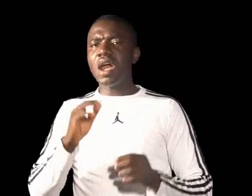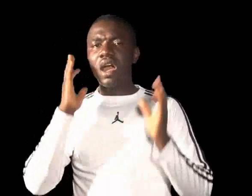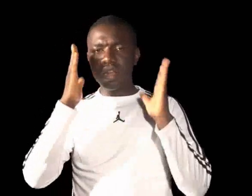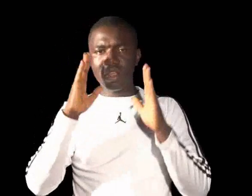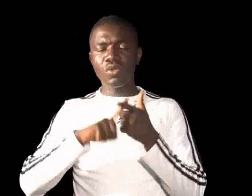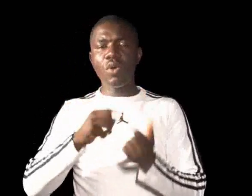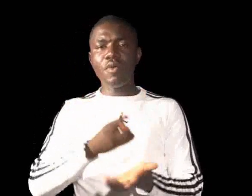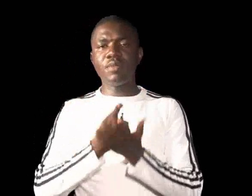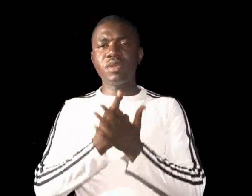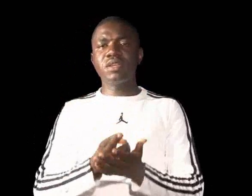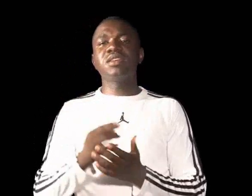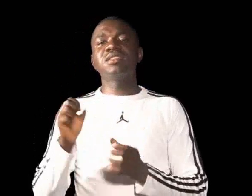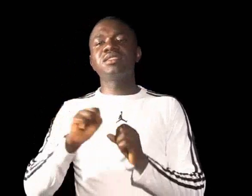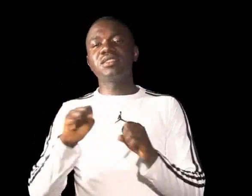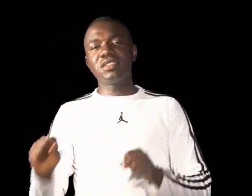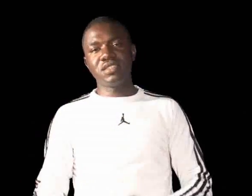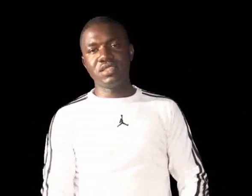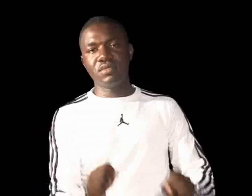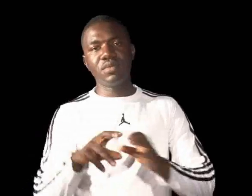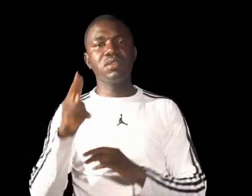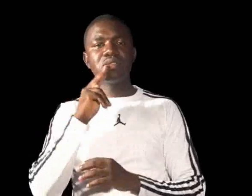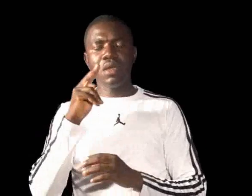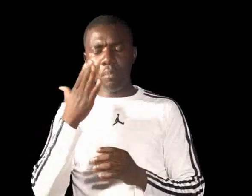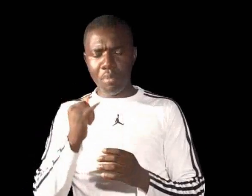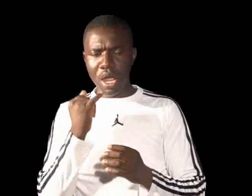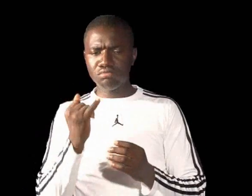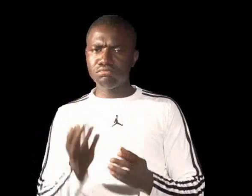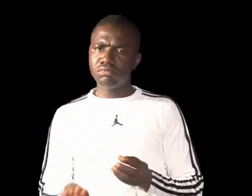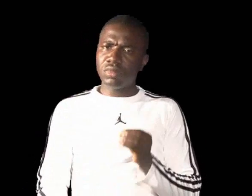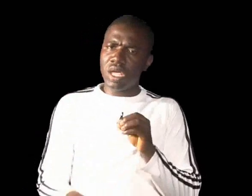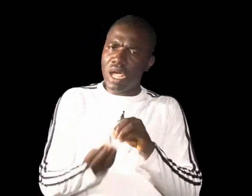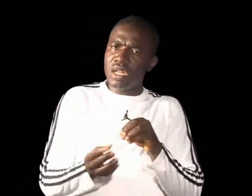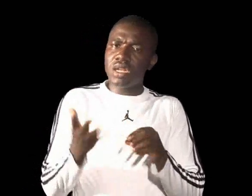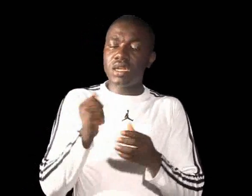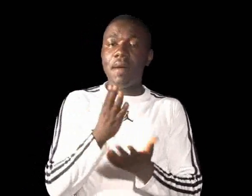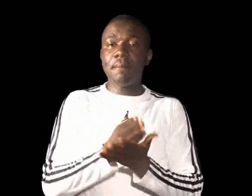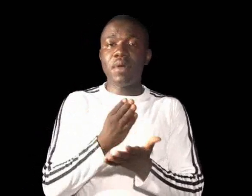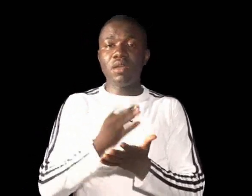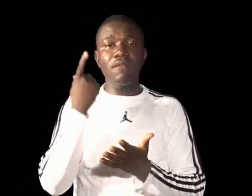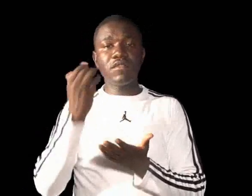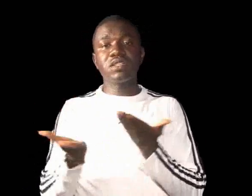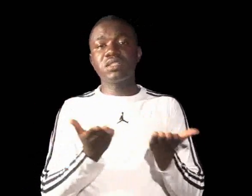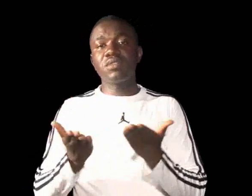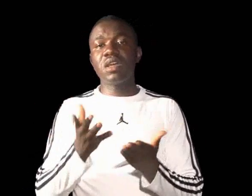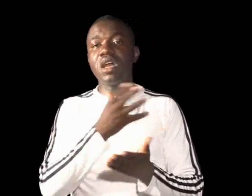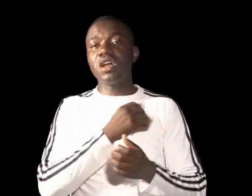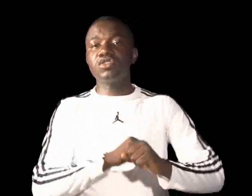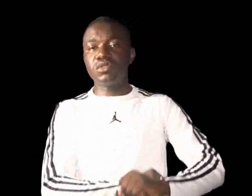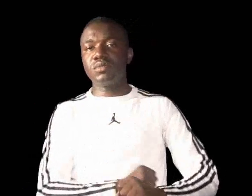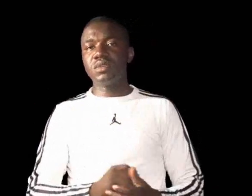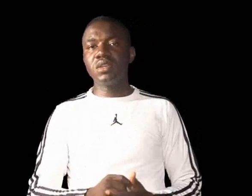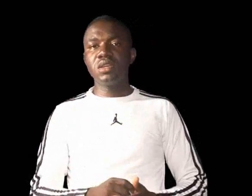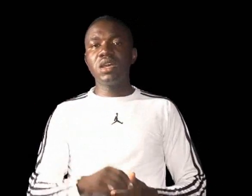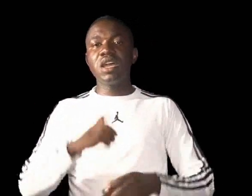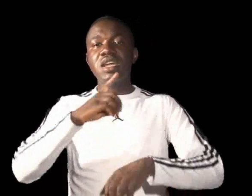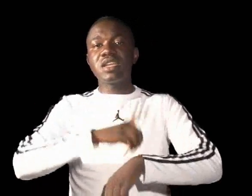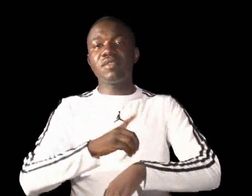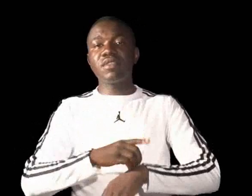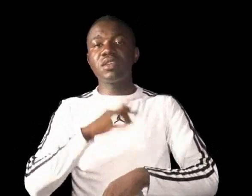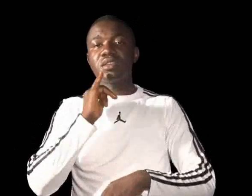rehabilitation systems in Nigeria by scaling up the budget for services and support. David Anyele is the Executive